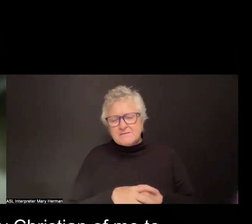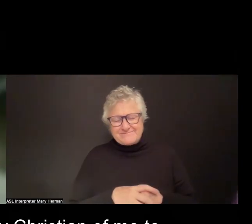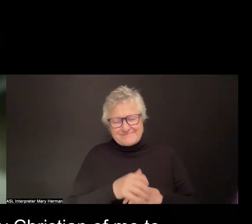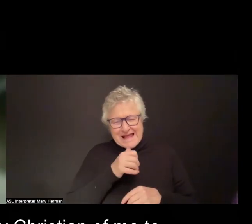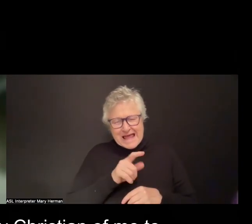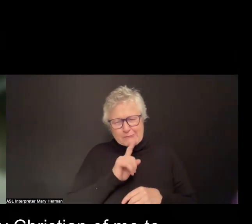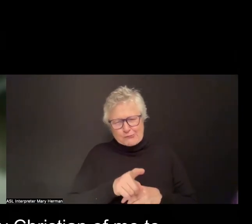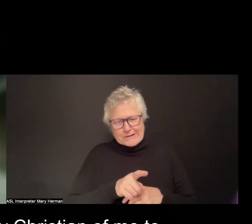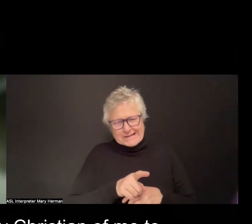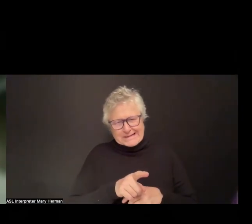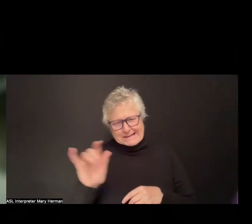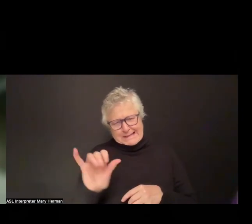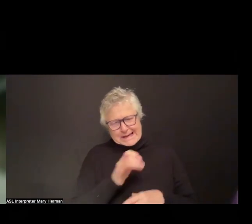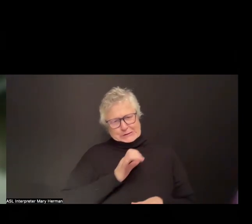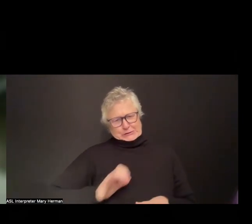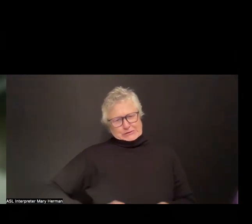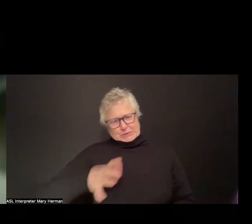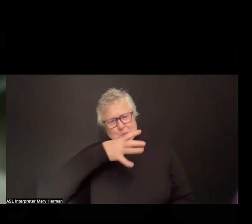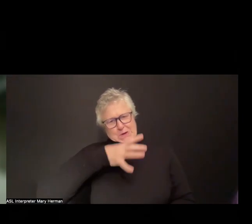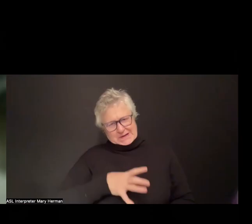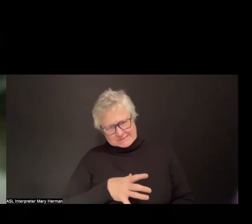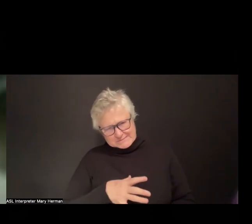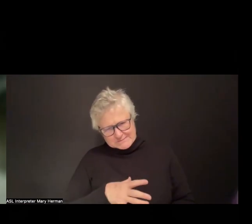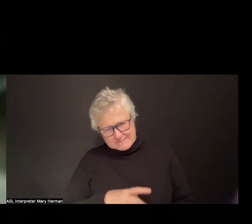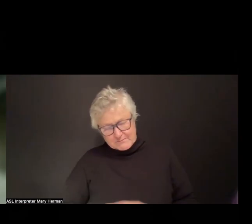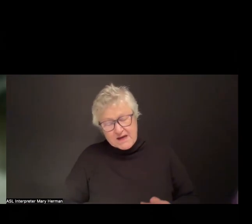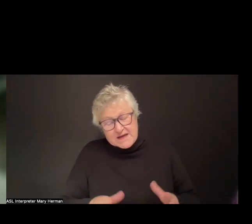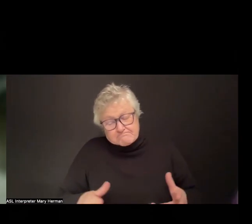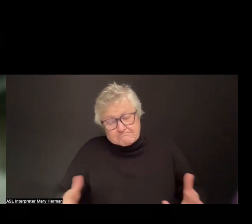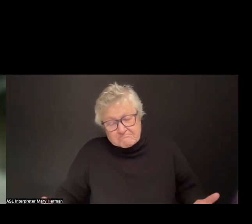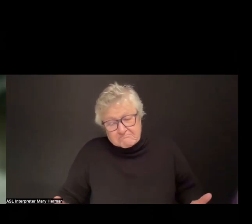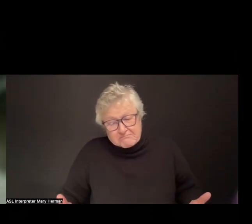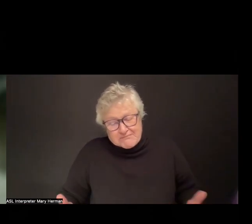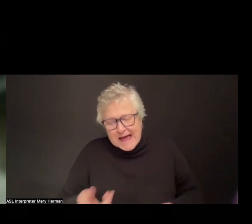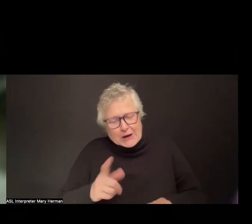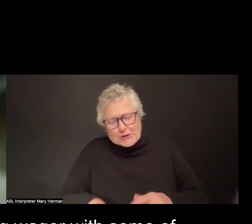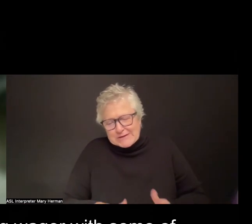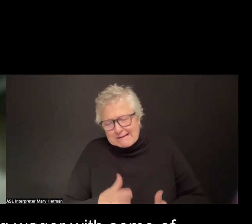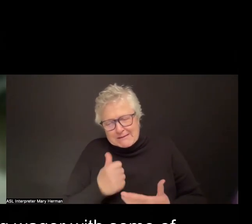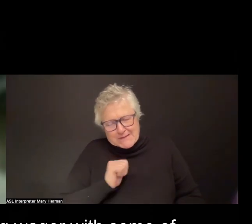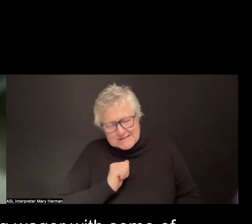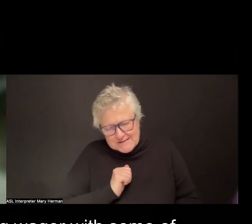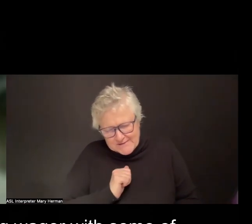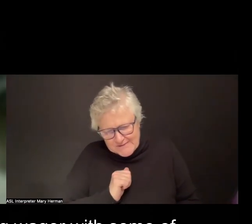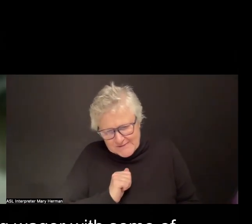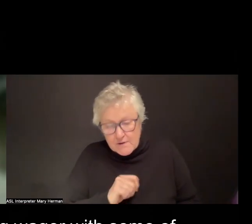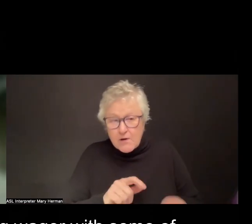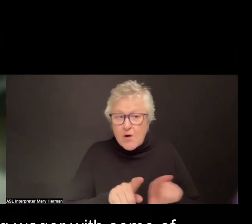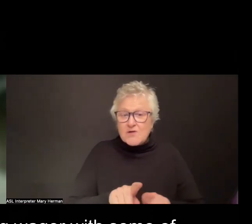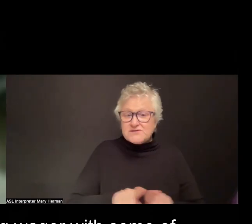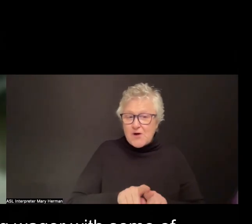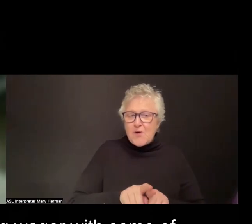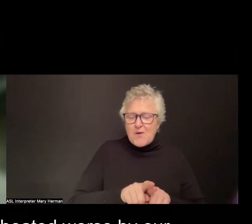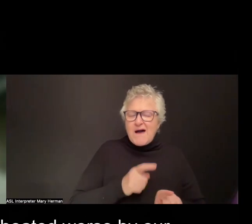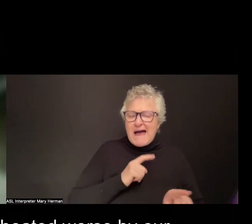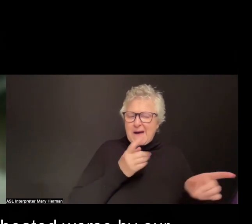of me to make a sport of vexing Mrs. Tomlinson, but I was powerless to help myself. Also, I had a running wager with some of the other girls